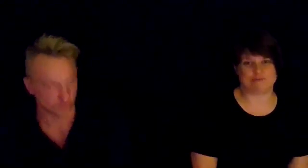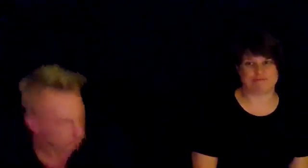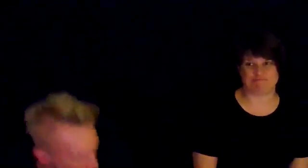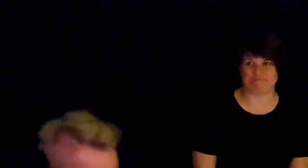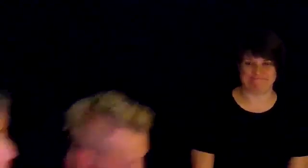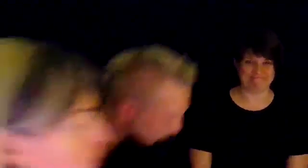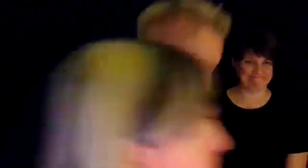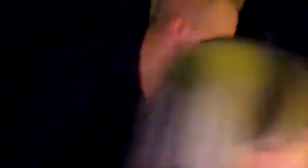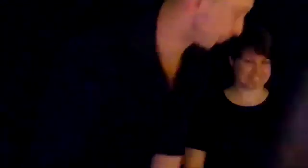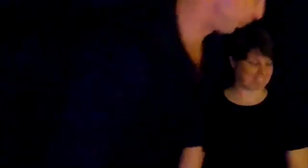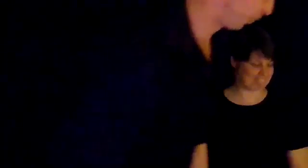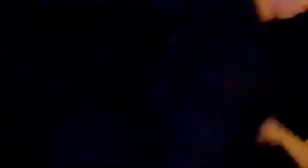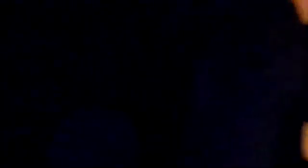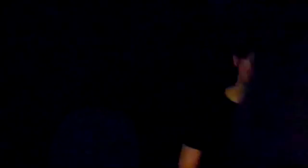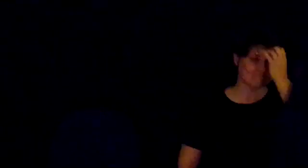Yep, sure.